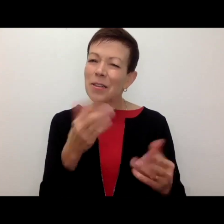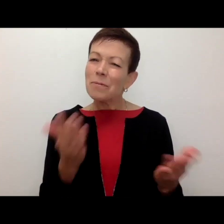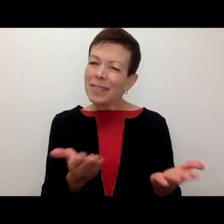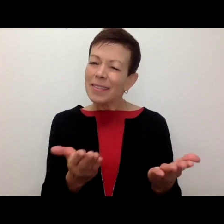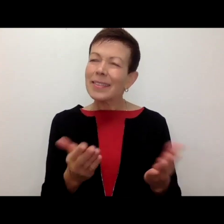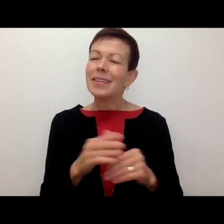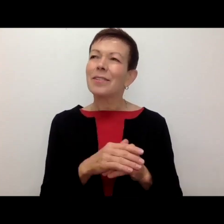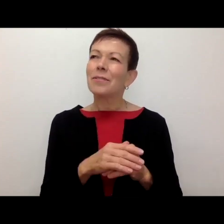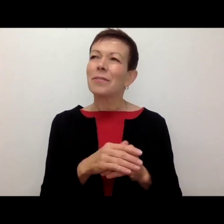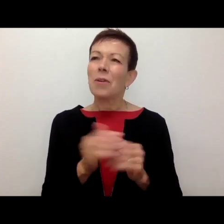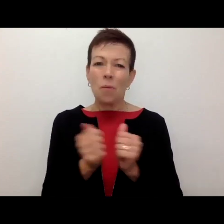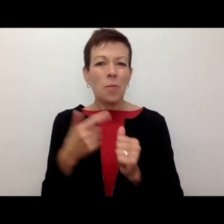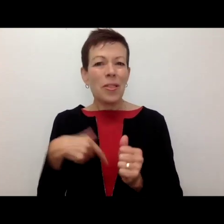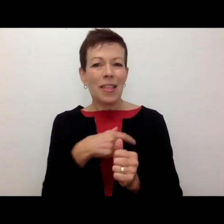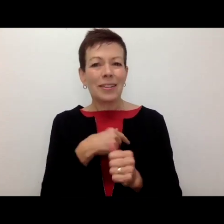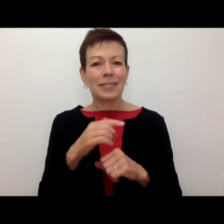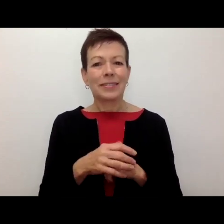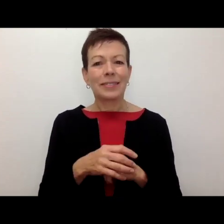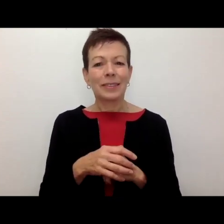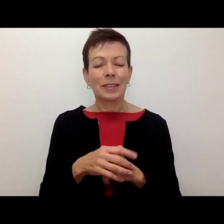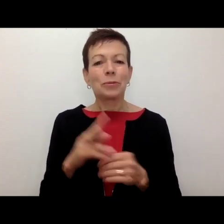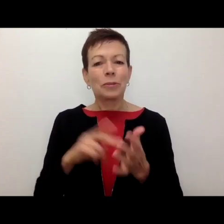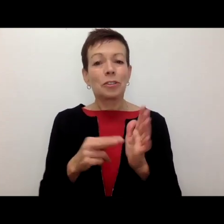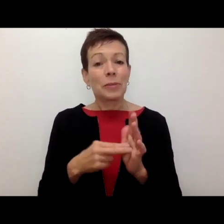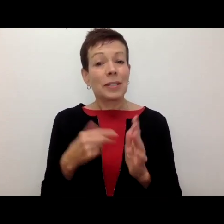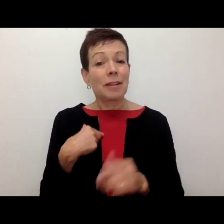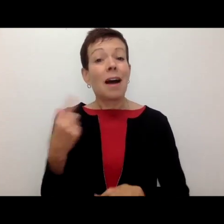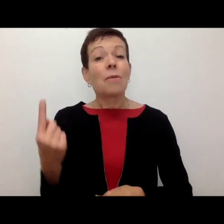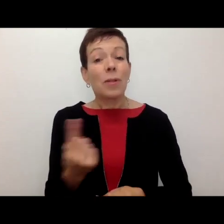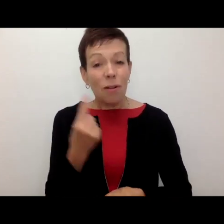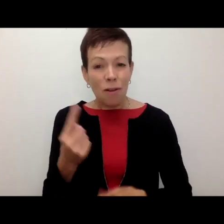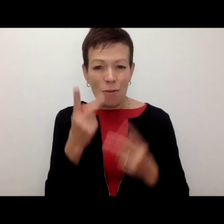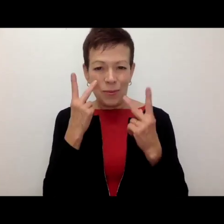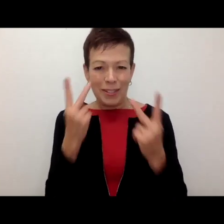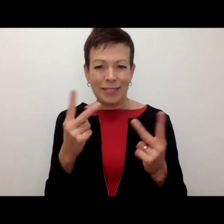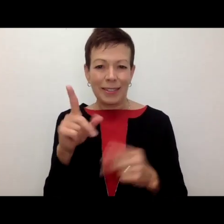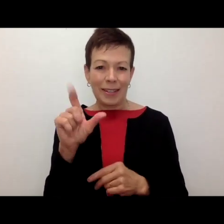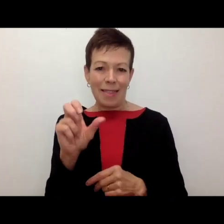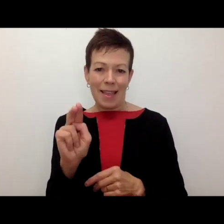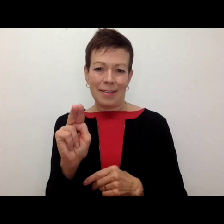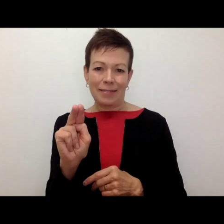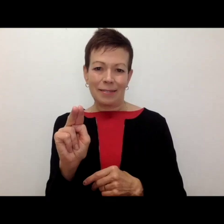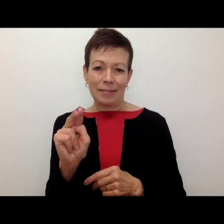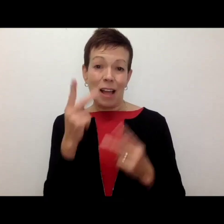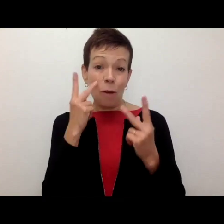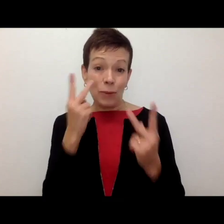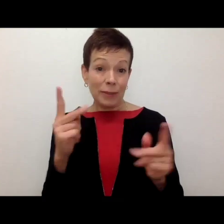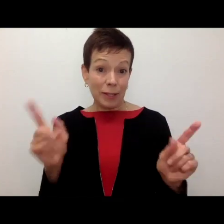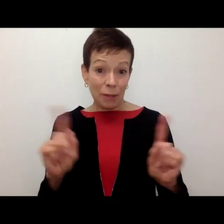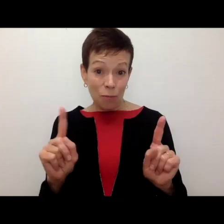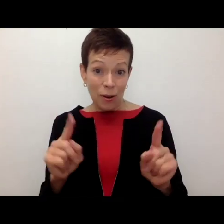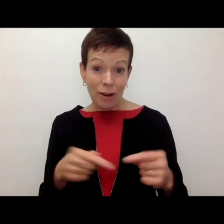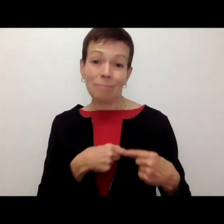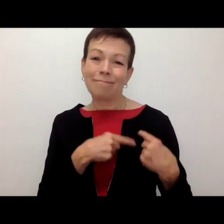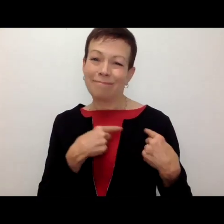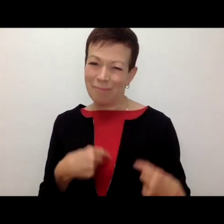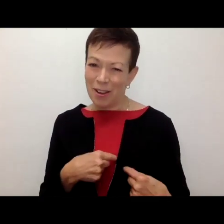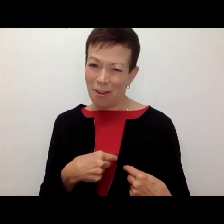2019. I look back and think he was with us. And I will always see Len as